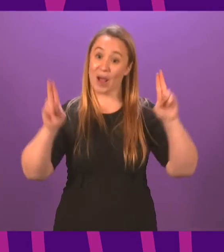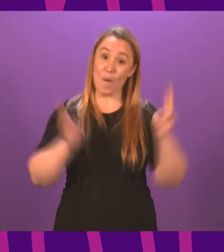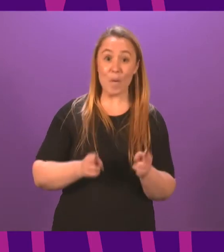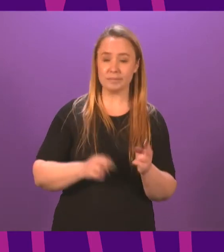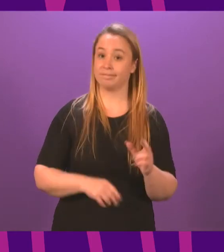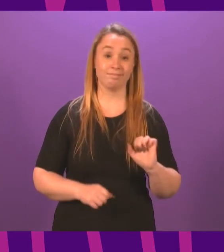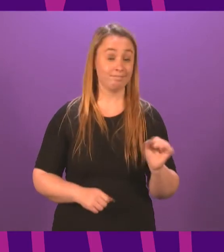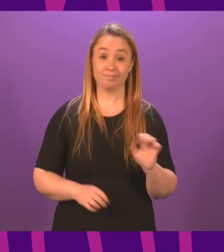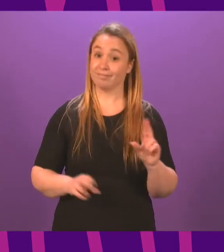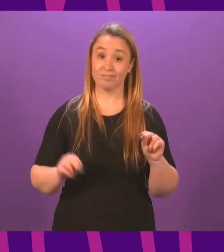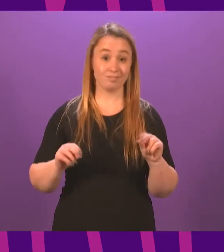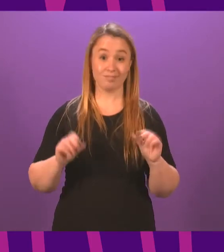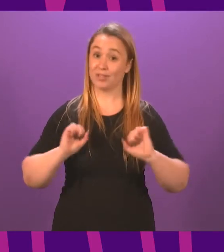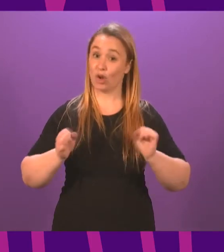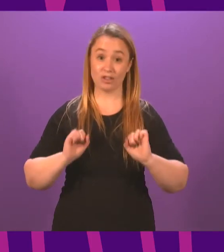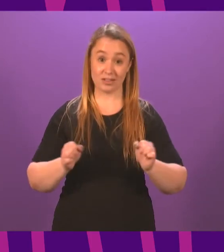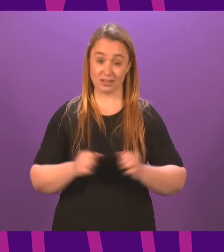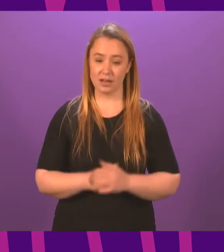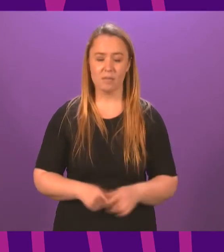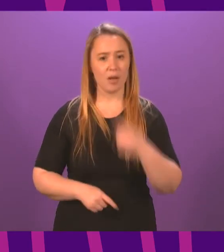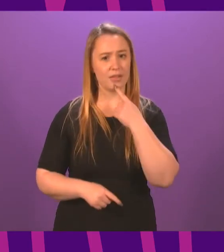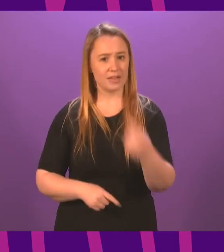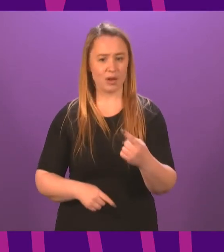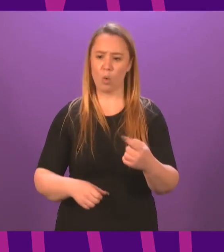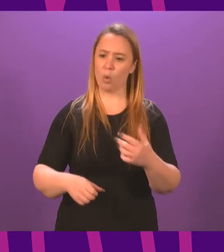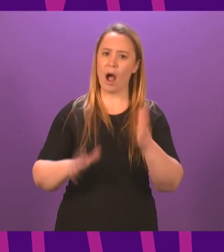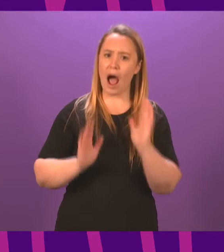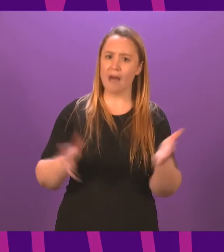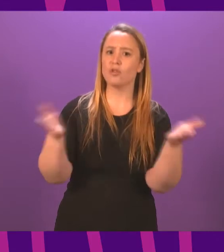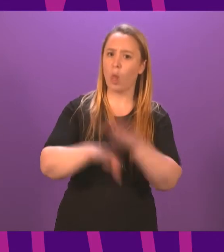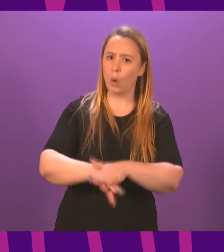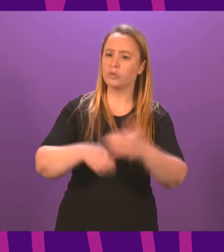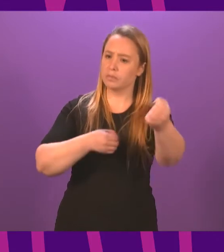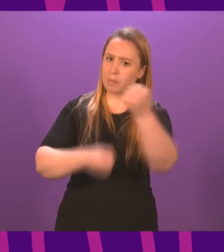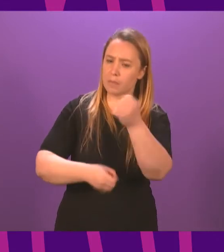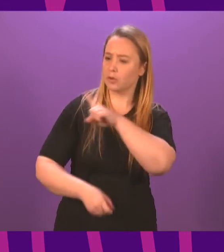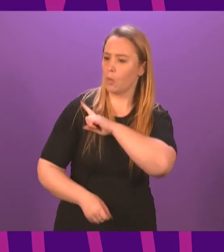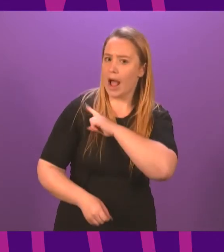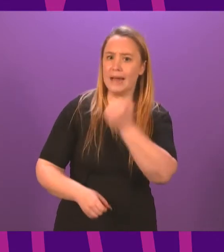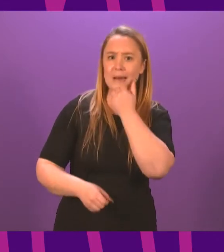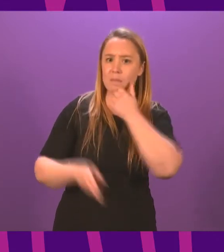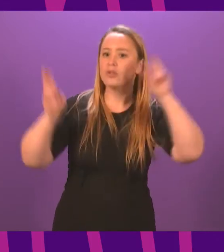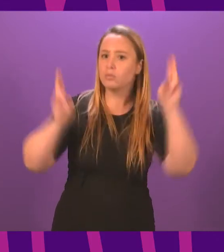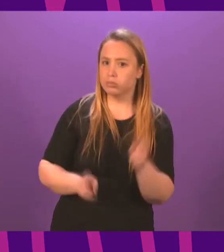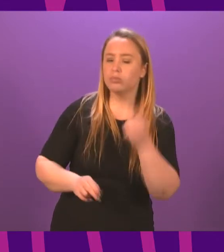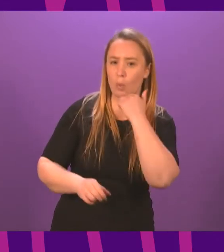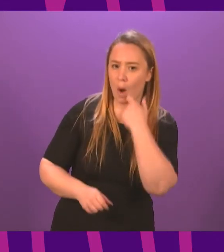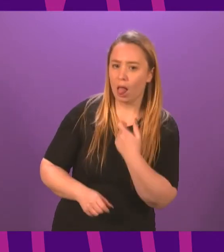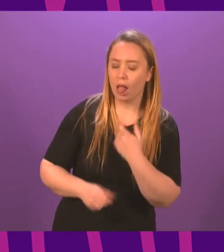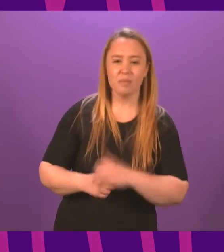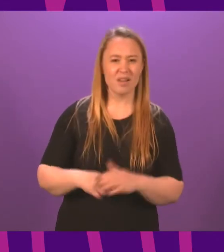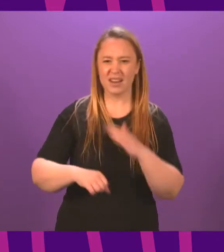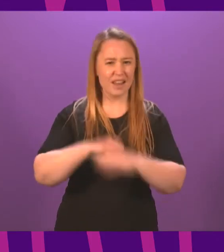areas. These are all measures that we were told were necessary to reduce transmission, but do not yet appear to have had a significant effect. And